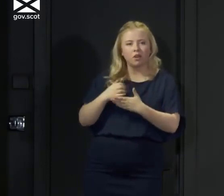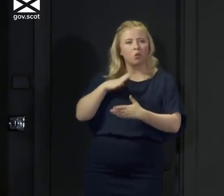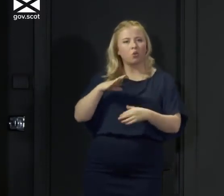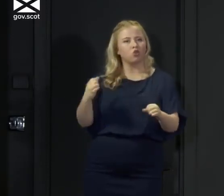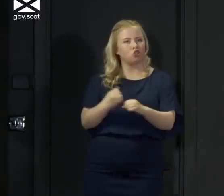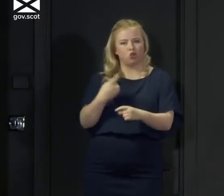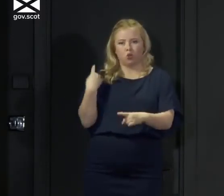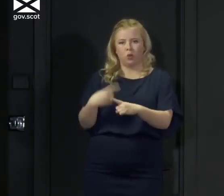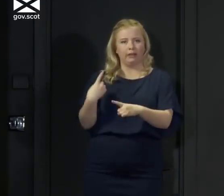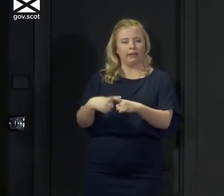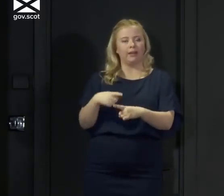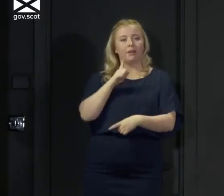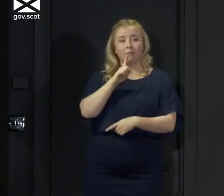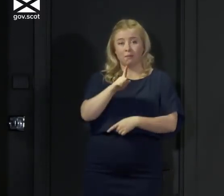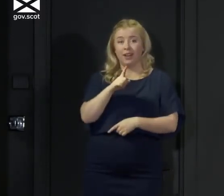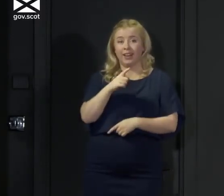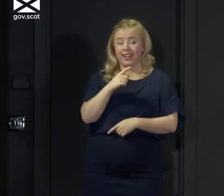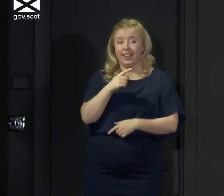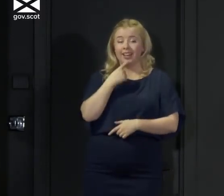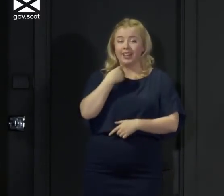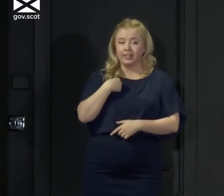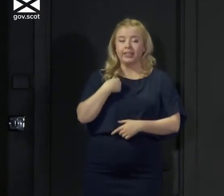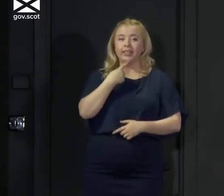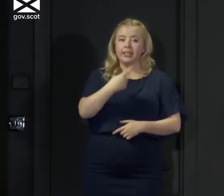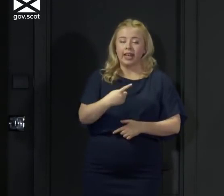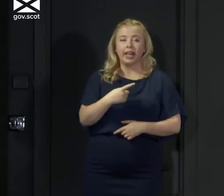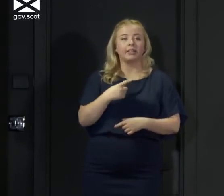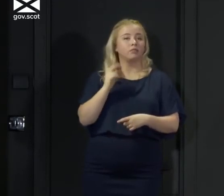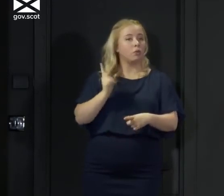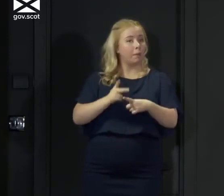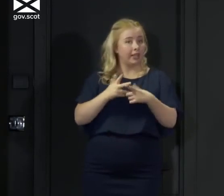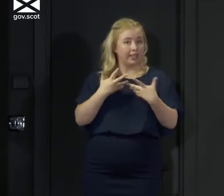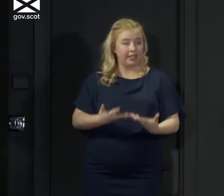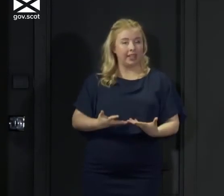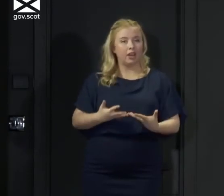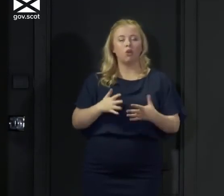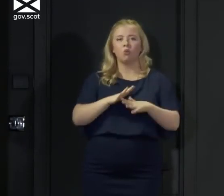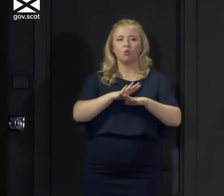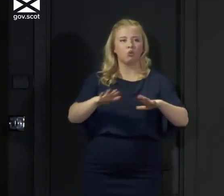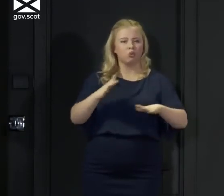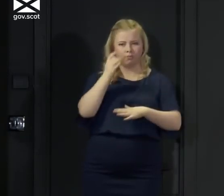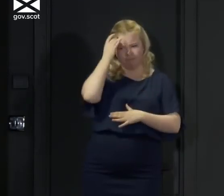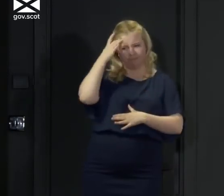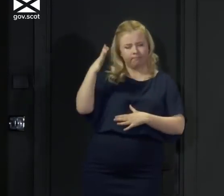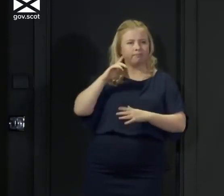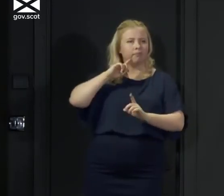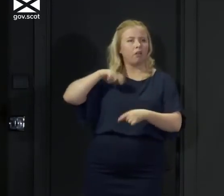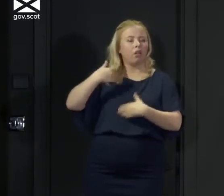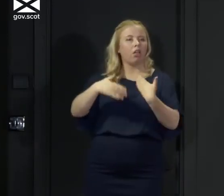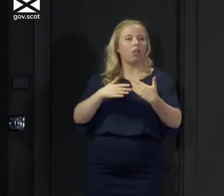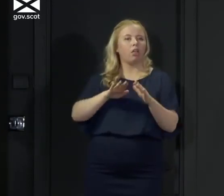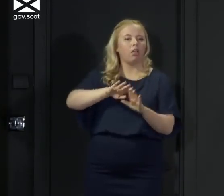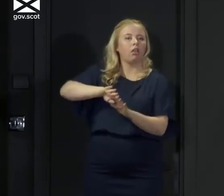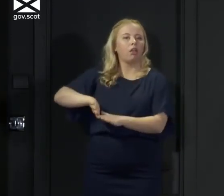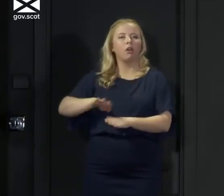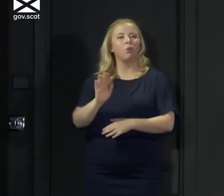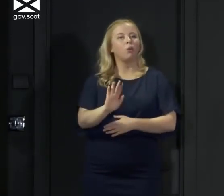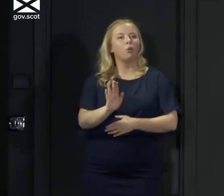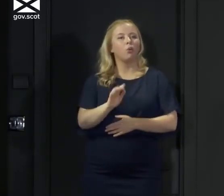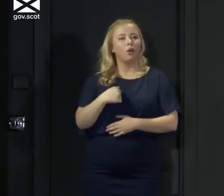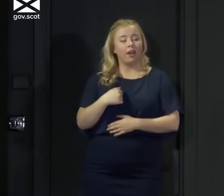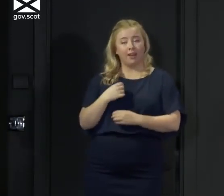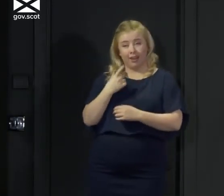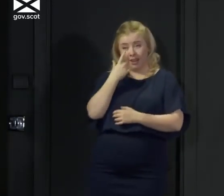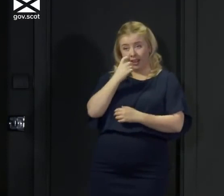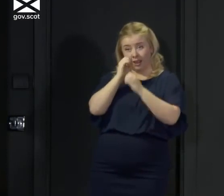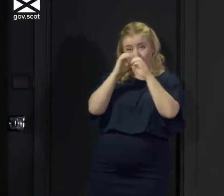possible. But as I said yesterday, and I'll repeat again today, we are not forgetting about you. We know or can imagine, because